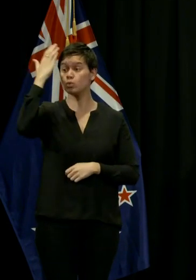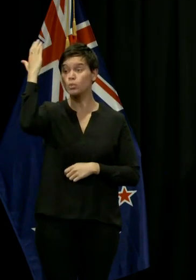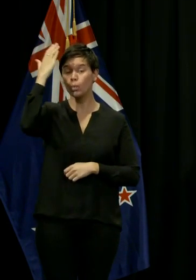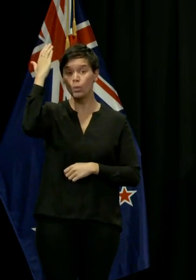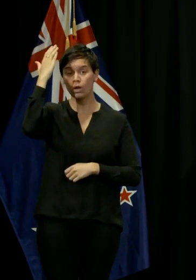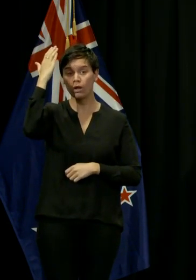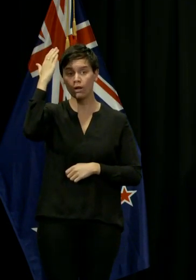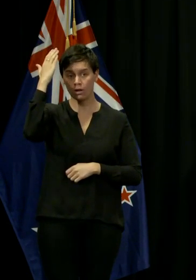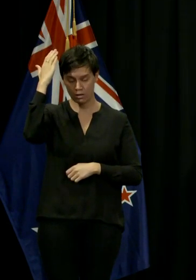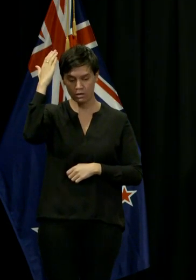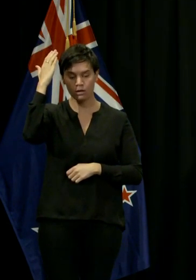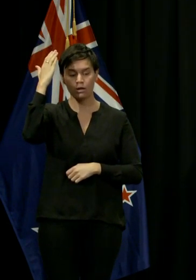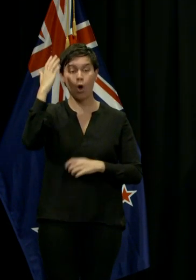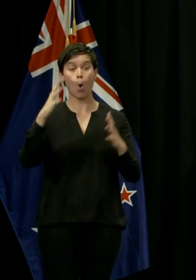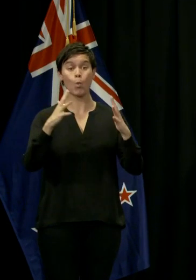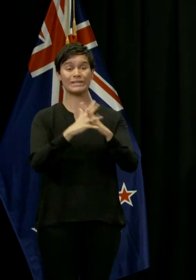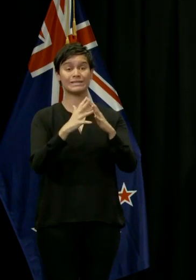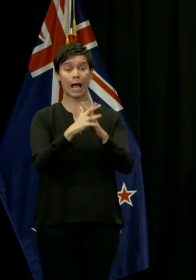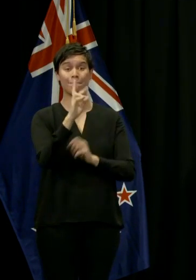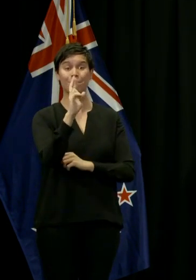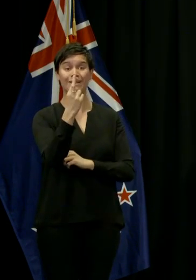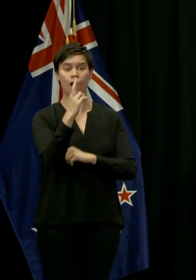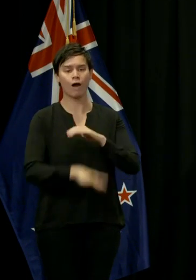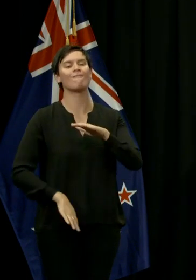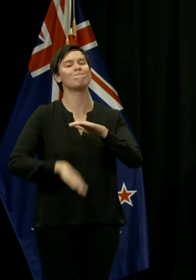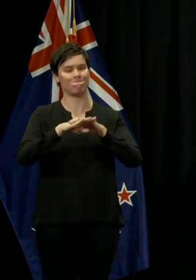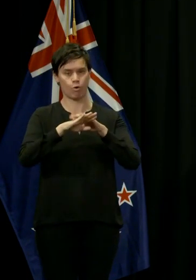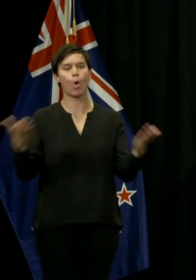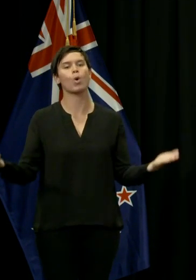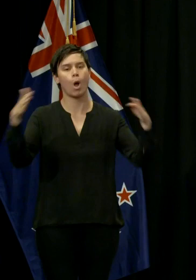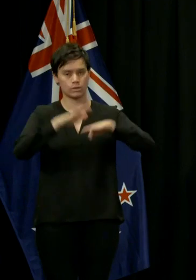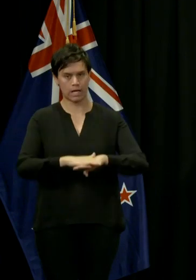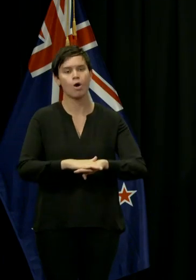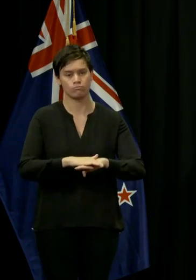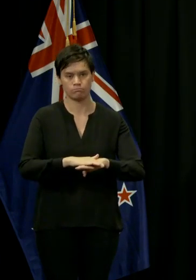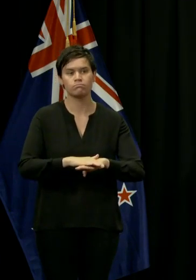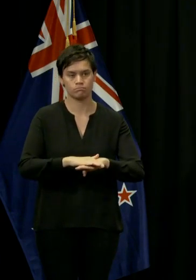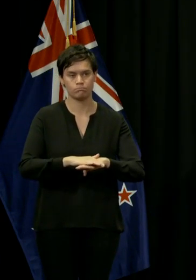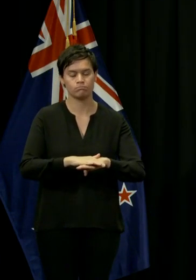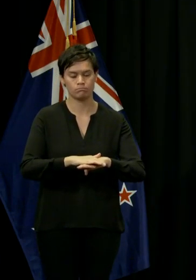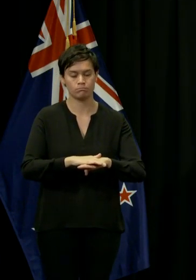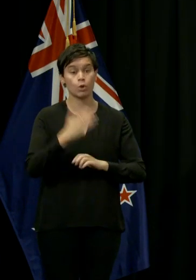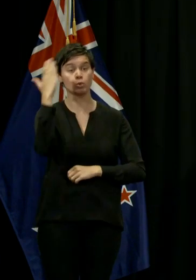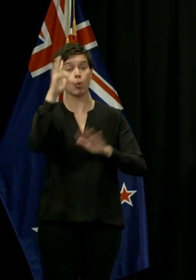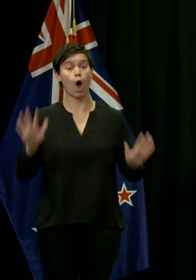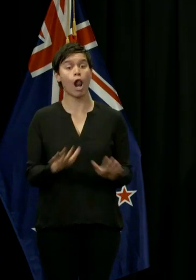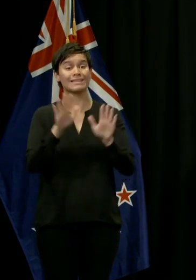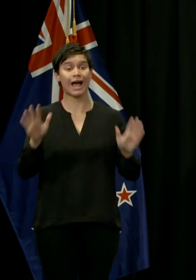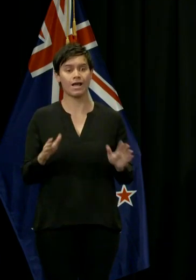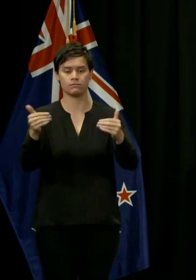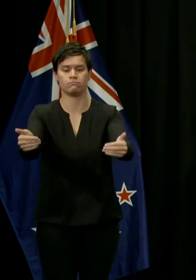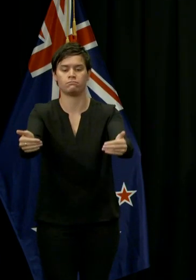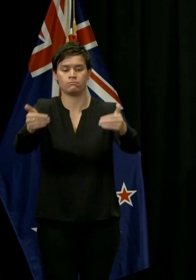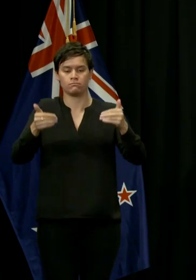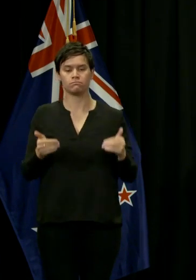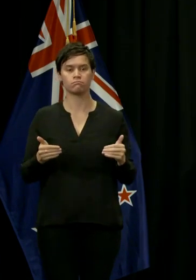entirely from midnight on Wednesday. The school term will be brought forward. For the